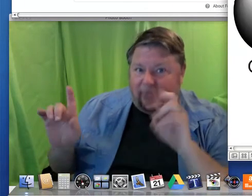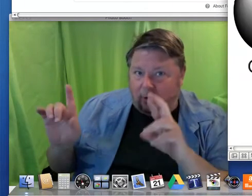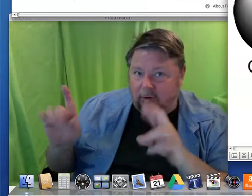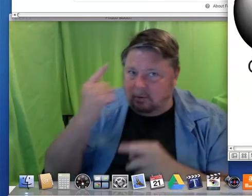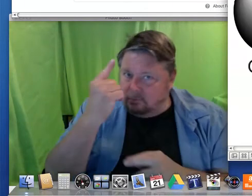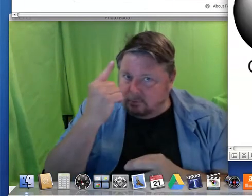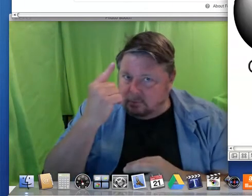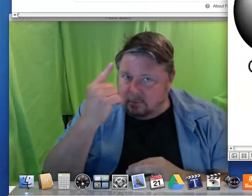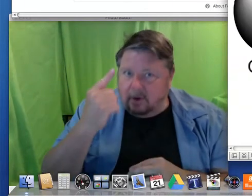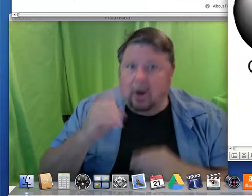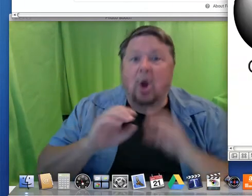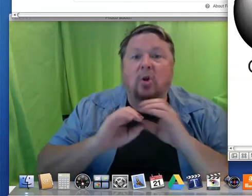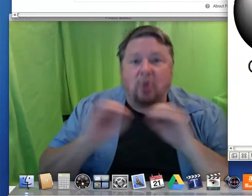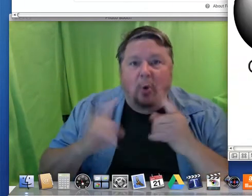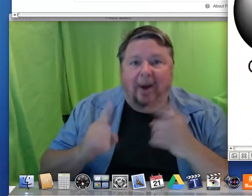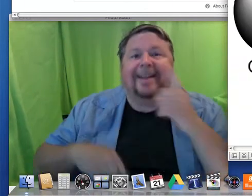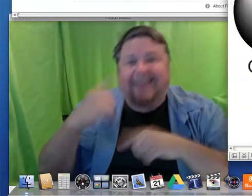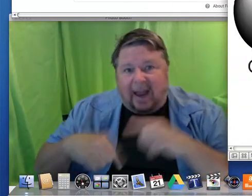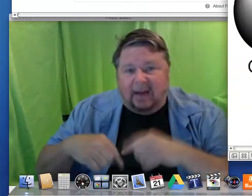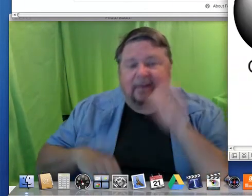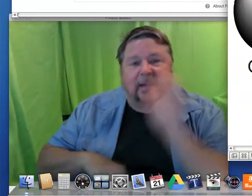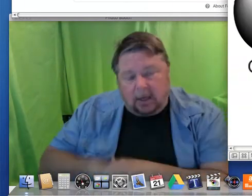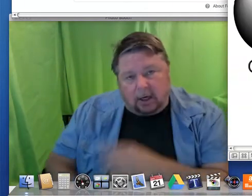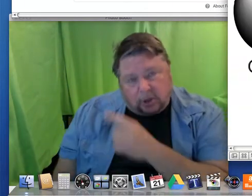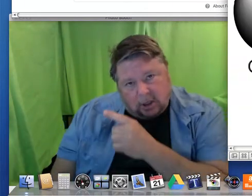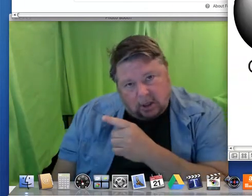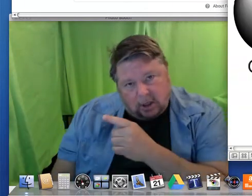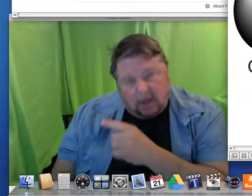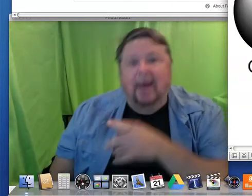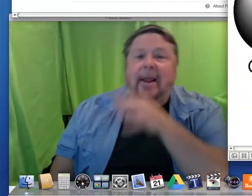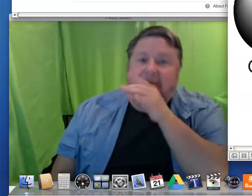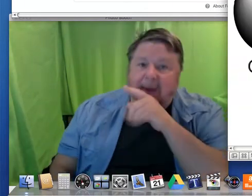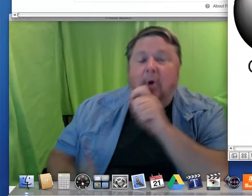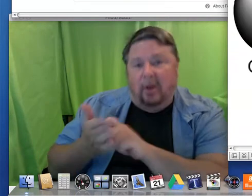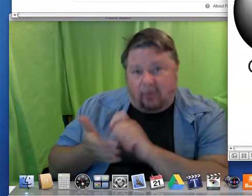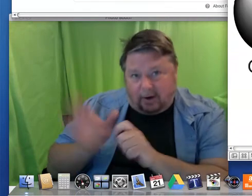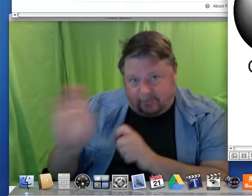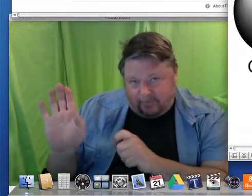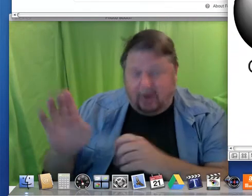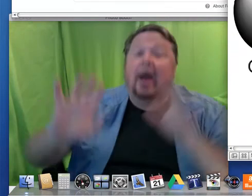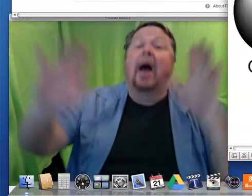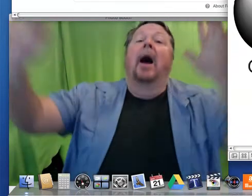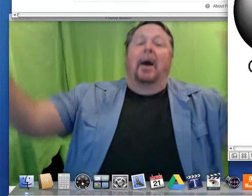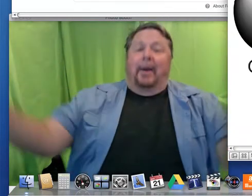ever. No one signs English. They speak or they write.